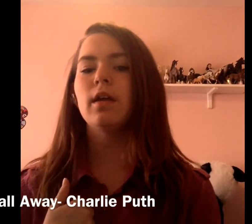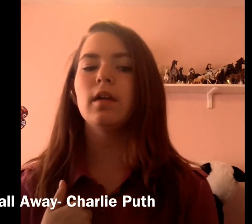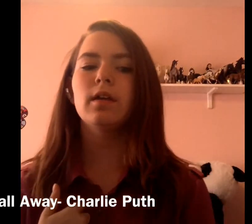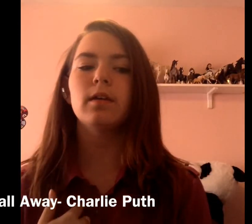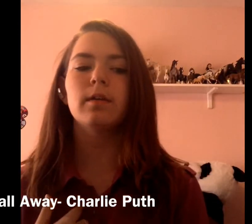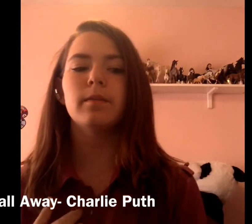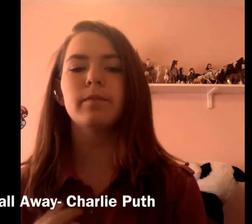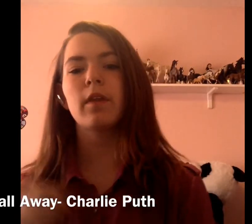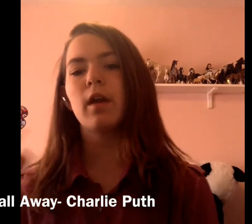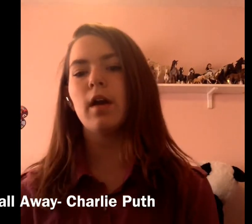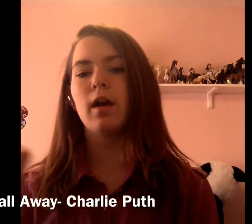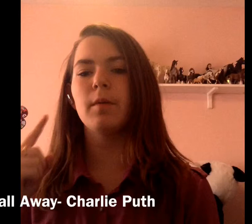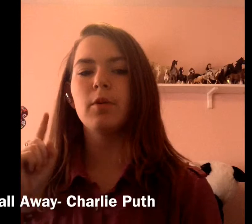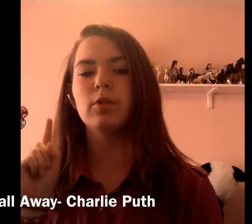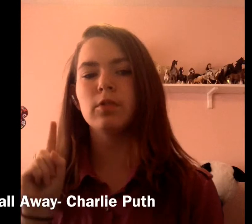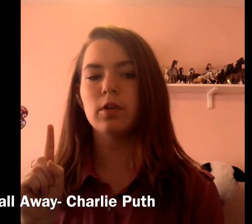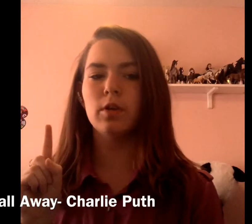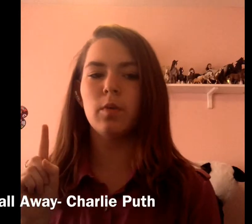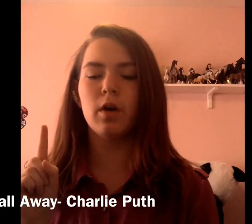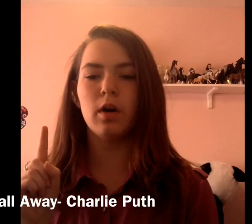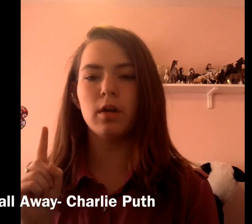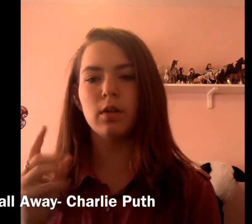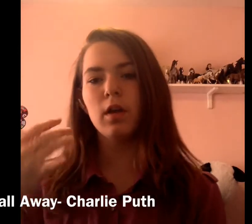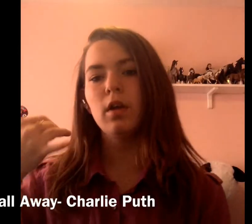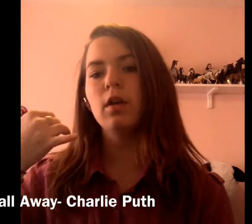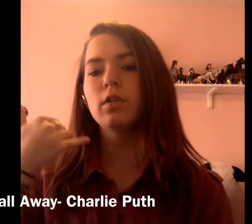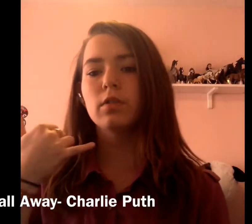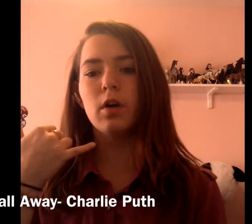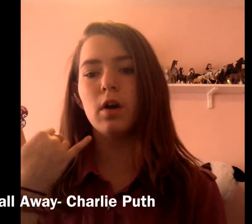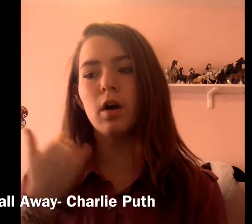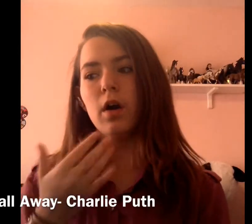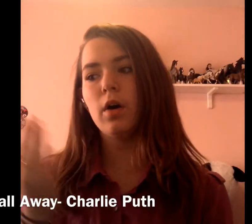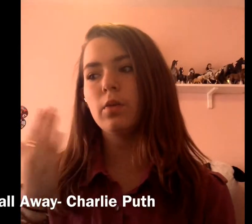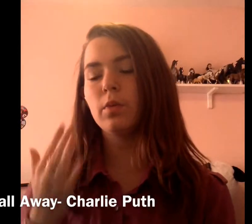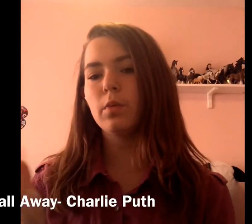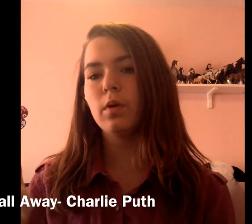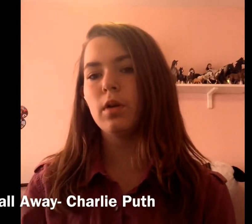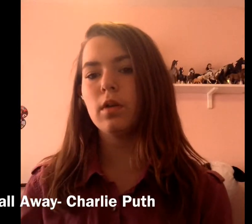I'm only one call away